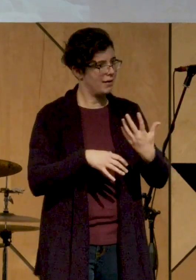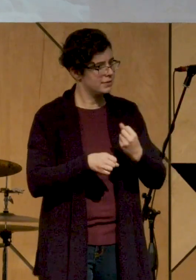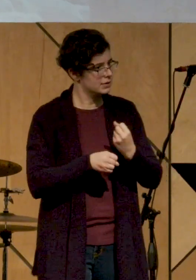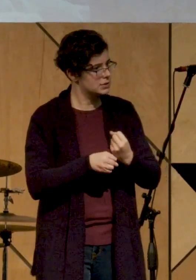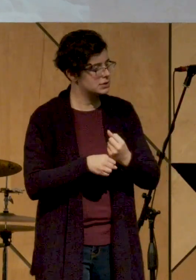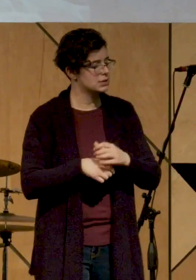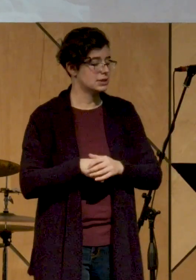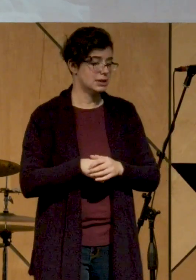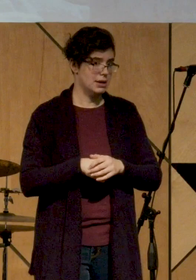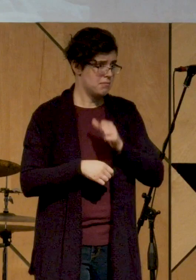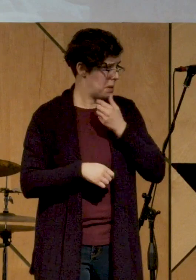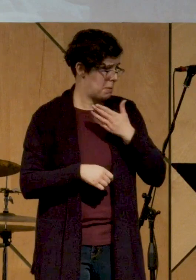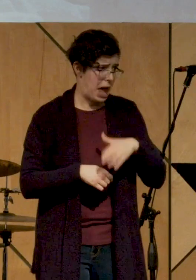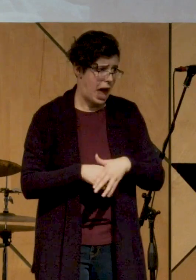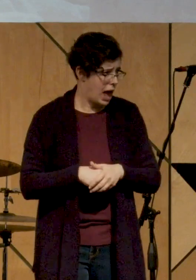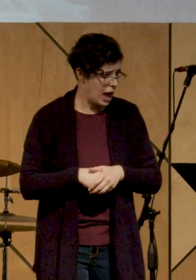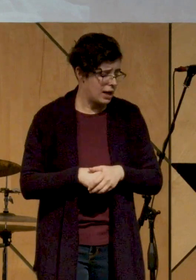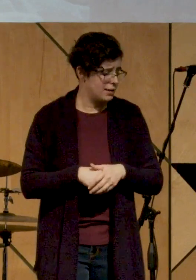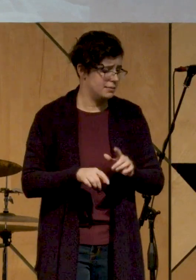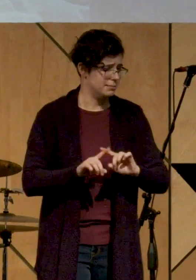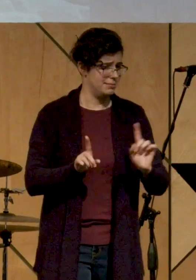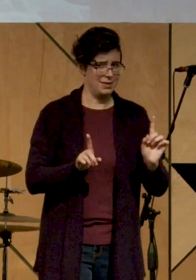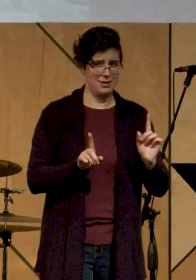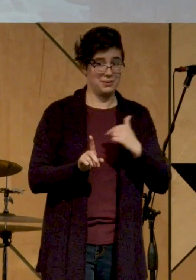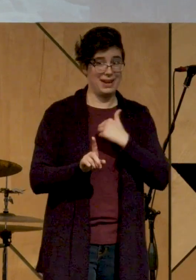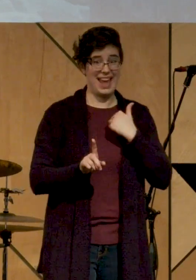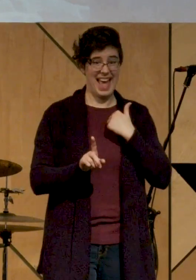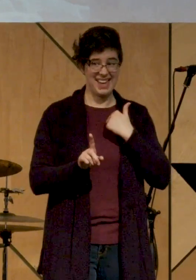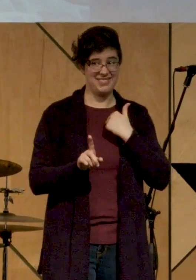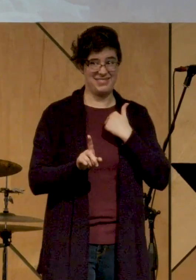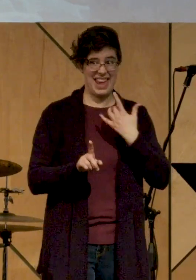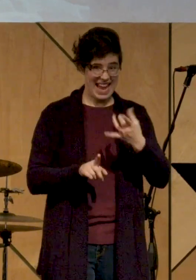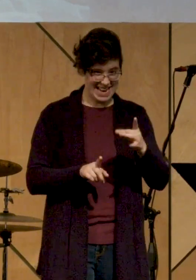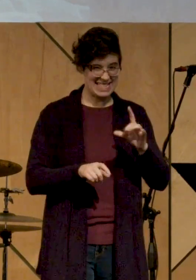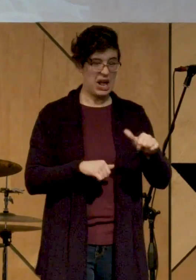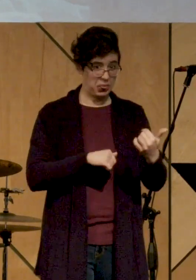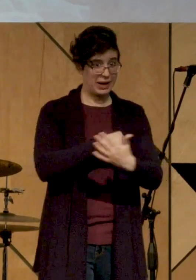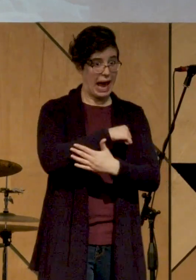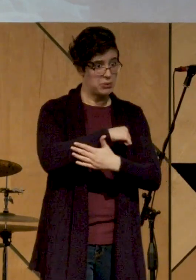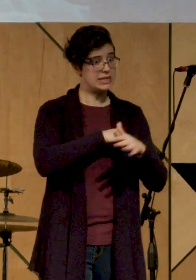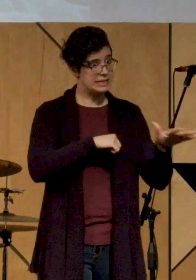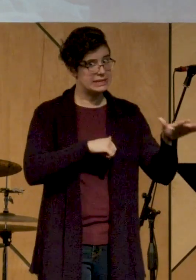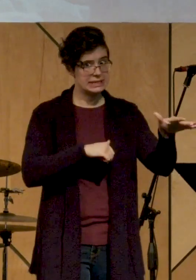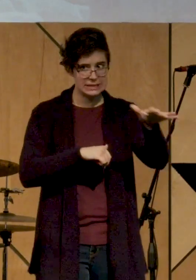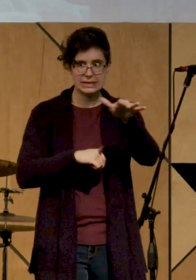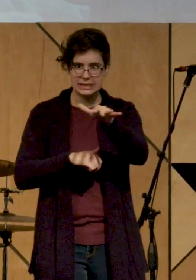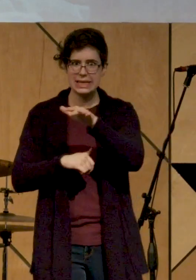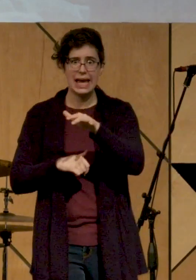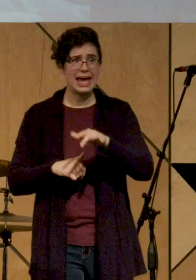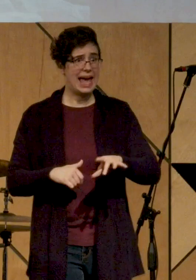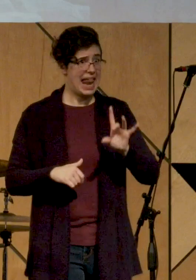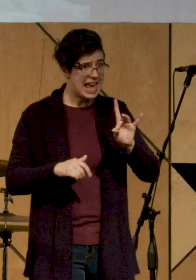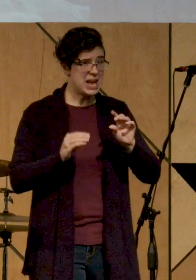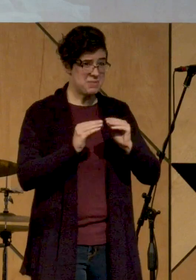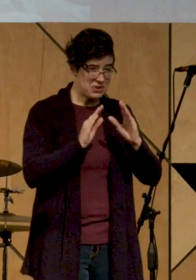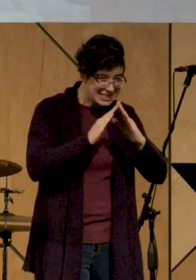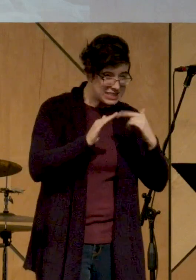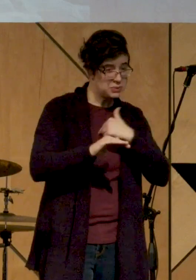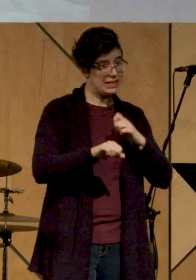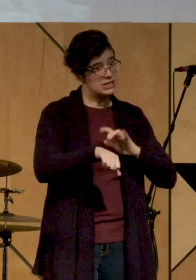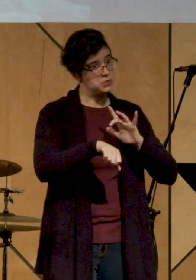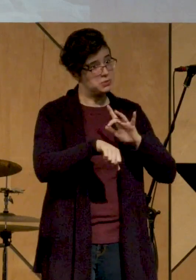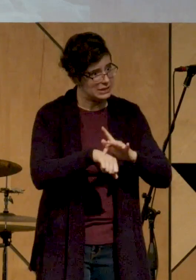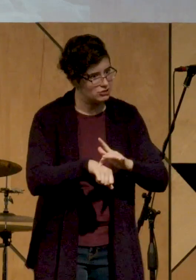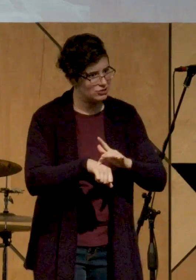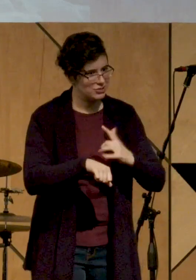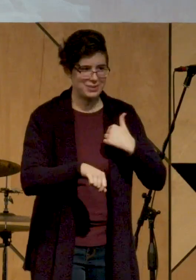5 years, and that ain't bad, but we got like 18 counties and 8 more cities in a globe to reach. We can't do it